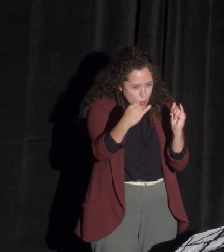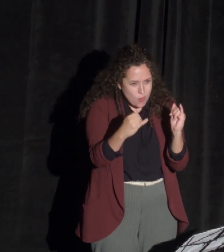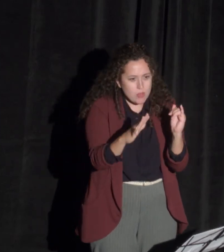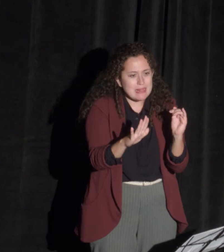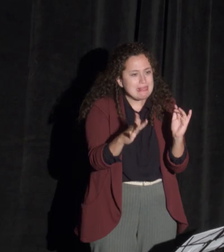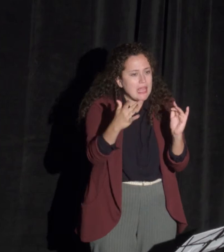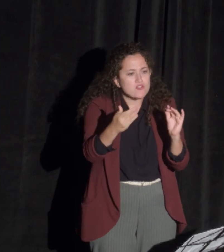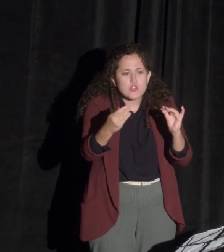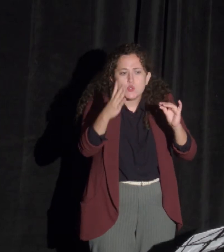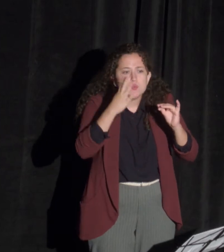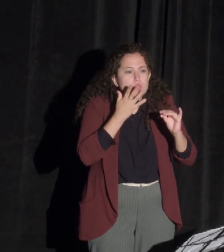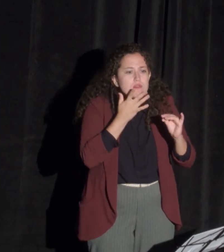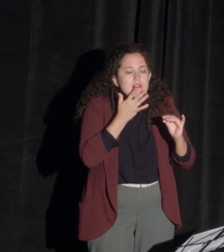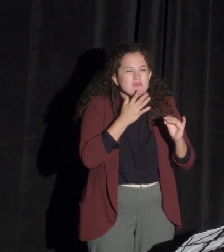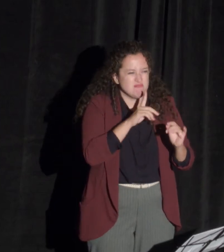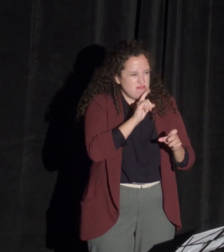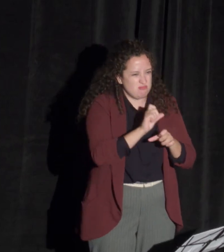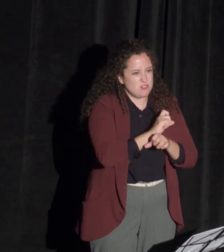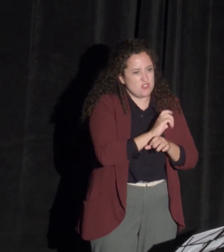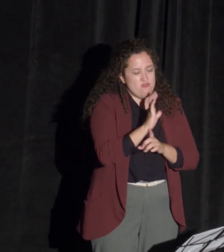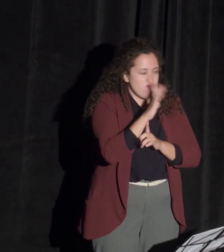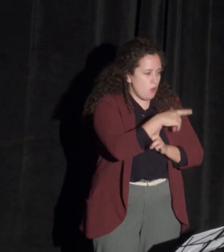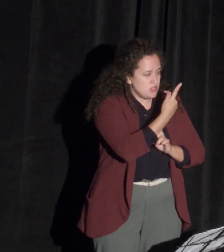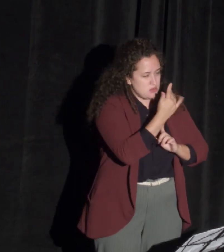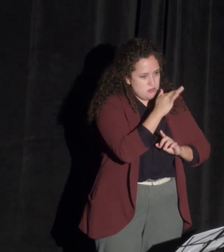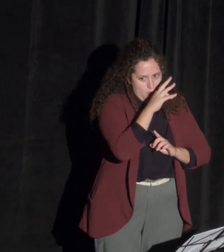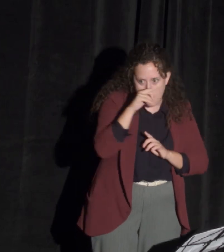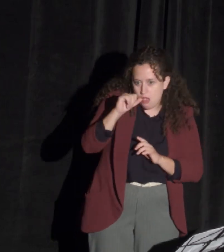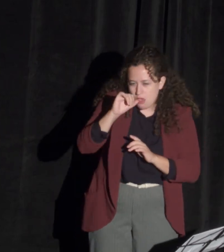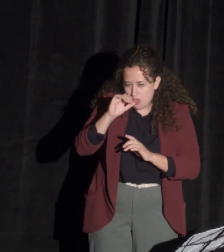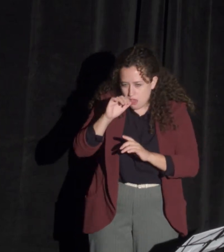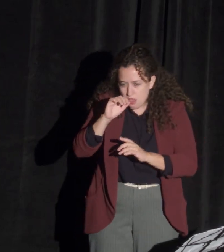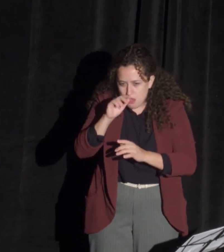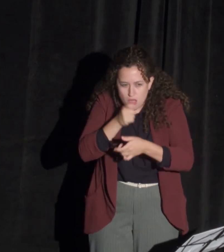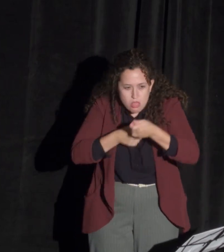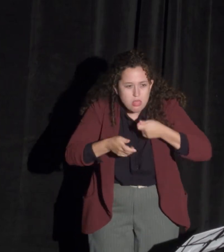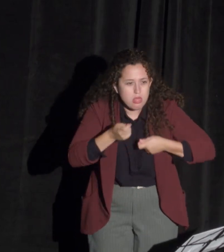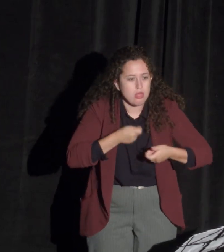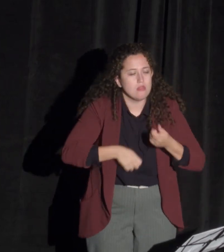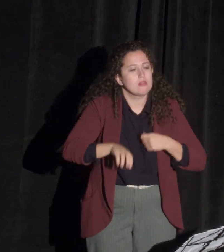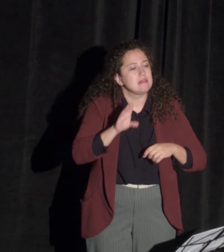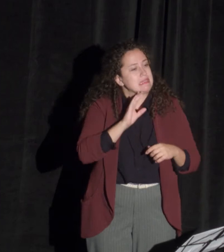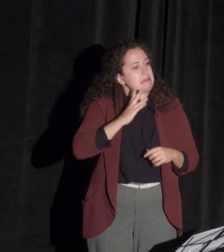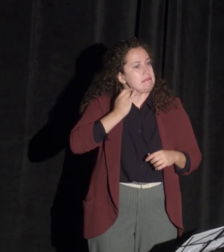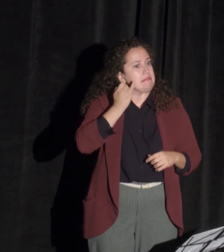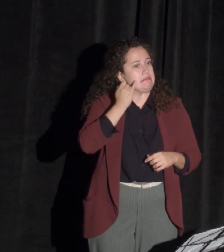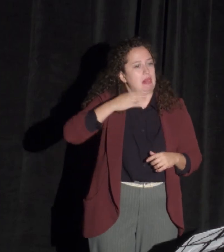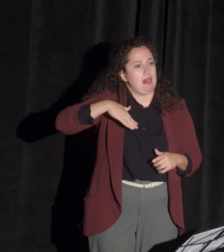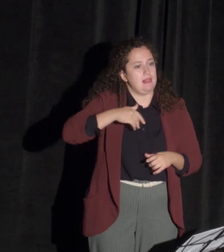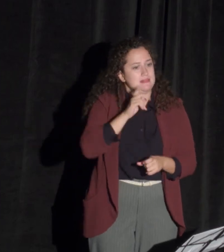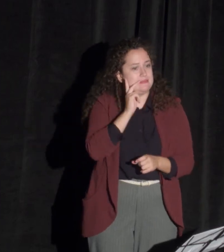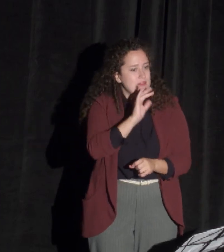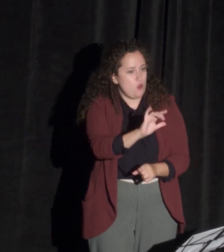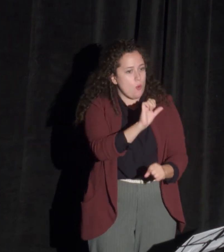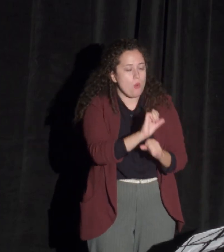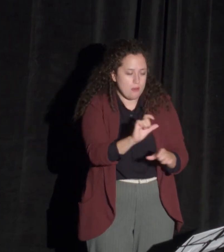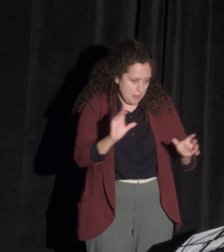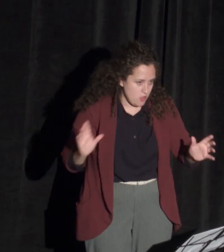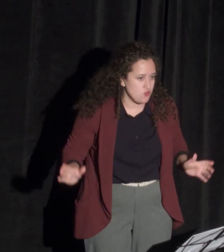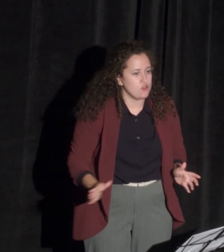in. If you're not familiar with it, I encourage you to go and look it out. After last year, it took a few months for